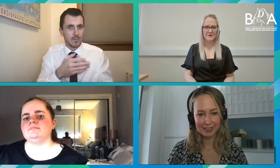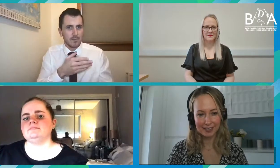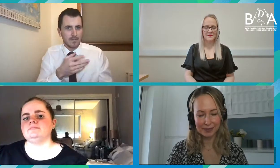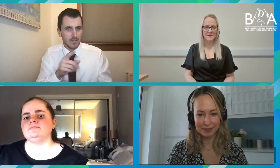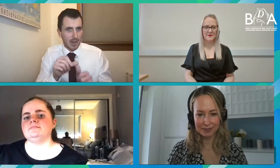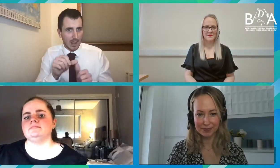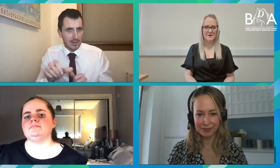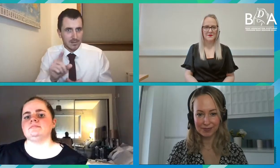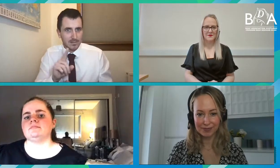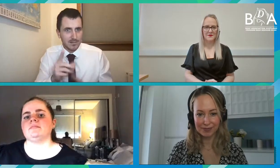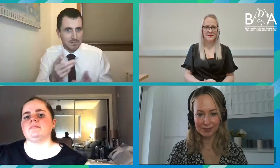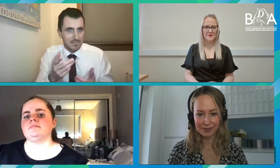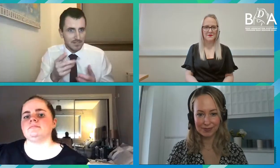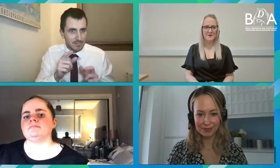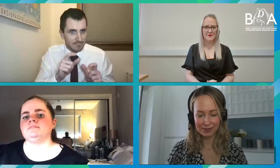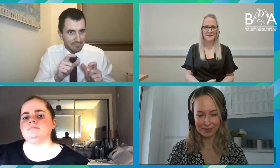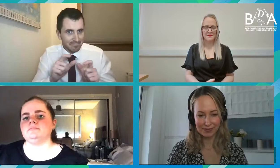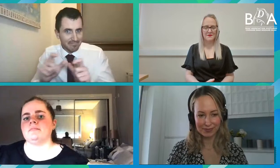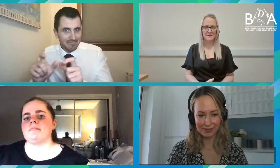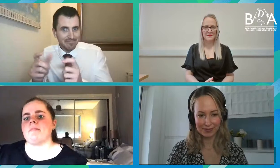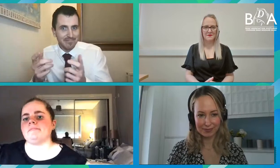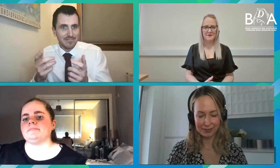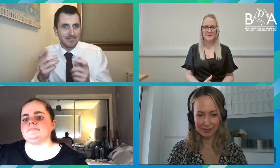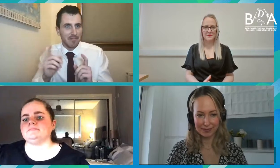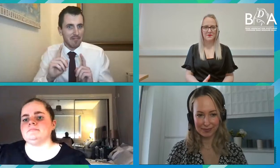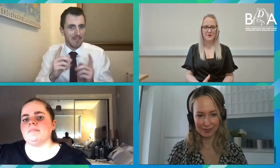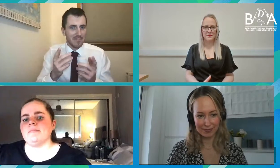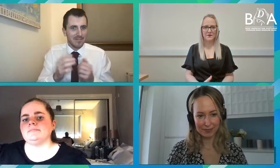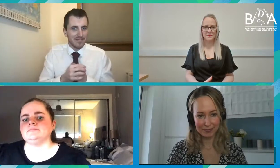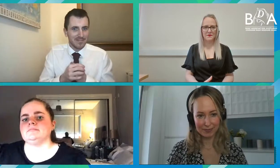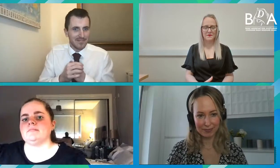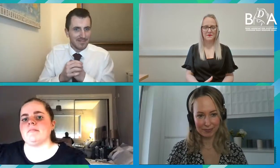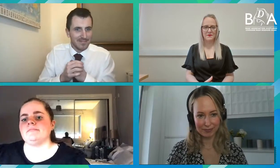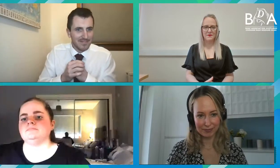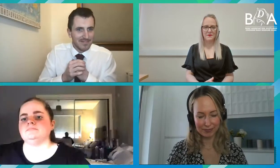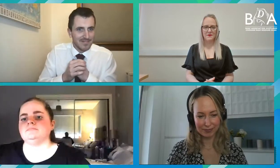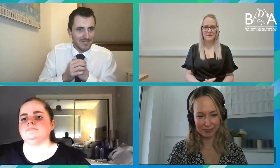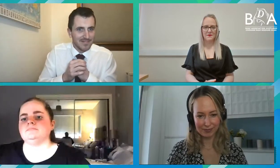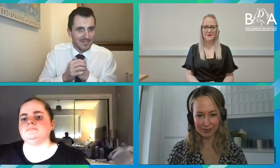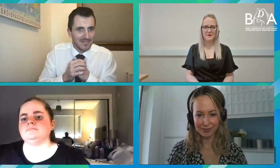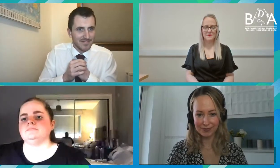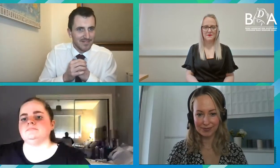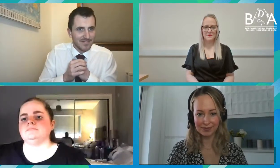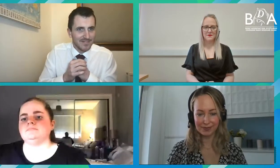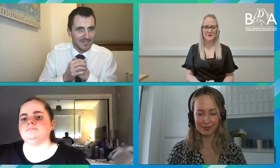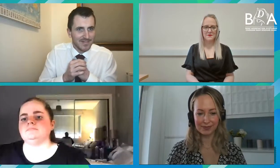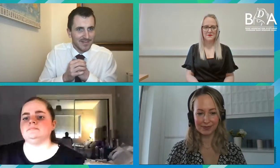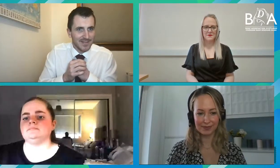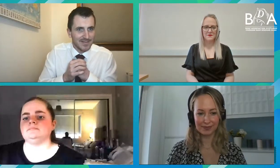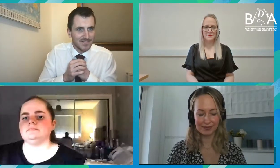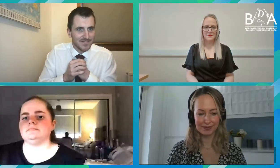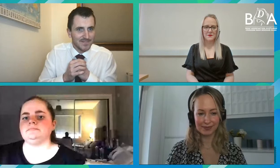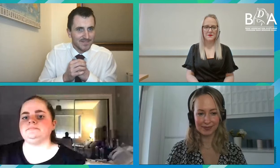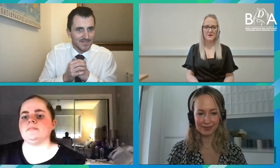So, what are the next steps for you then? You've completed your apprenticeship programme. What does the future hold?